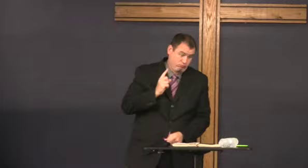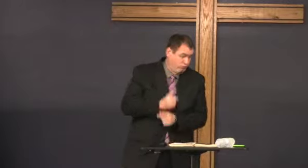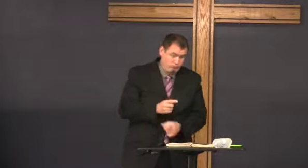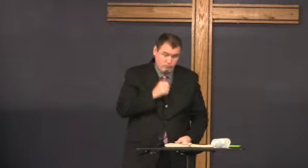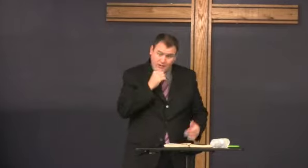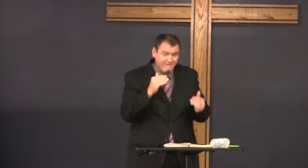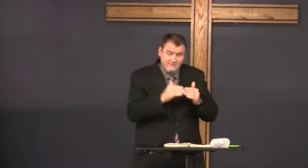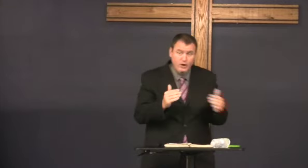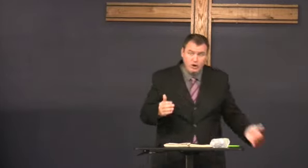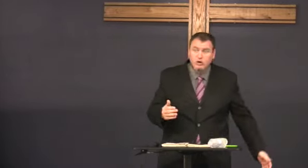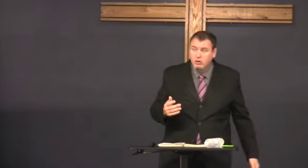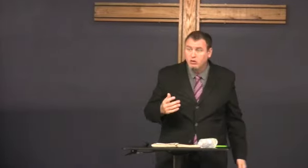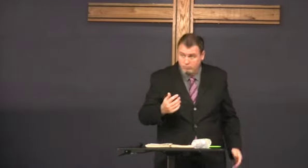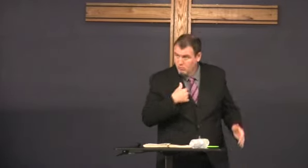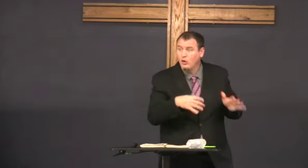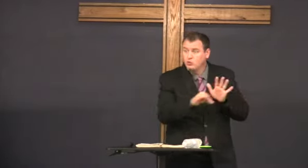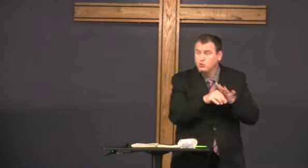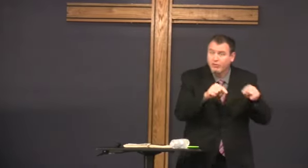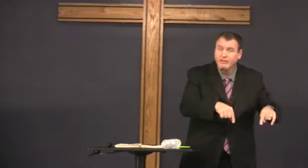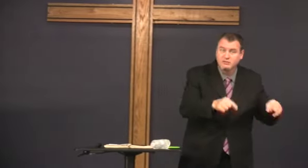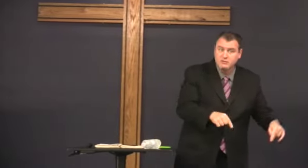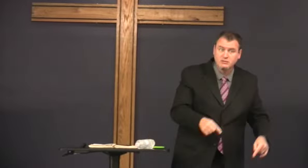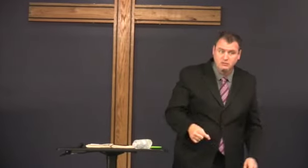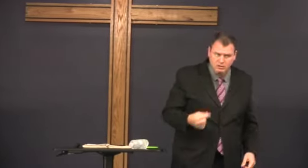And they say it's not fair. Well,